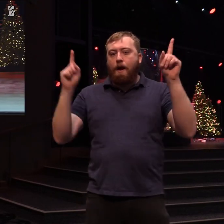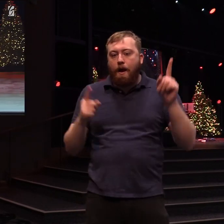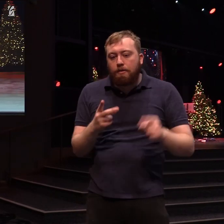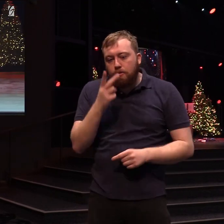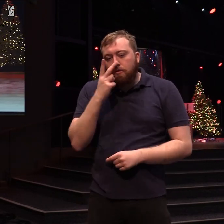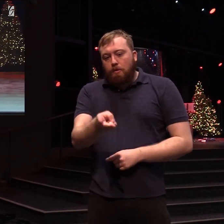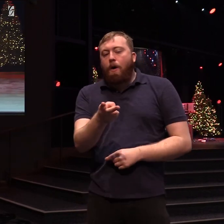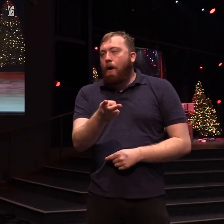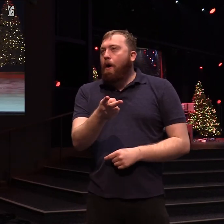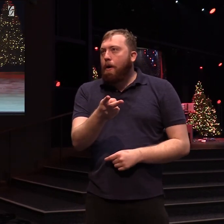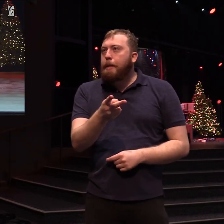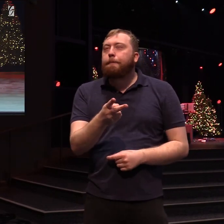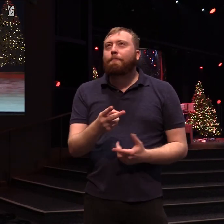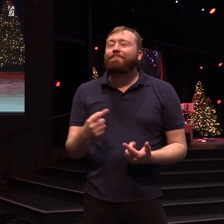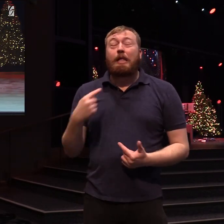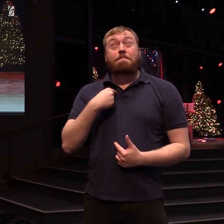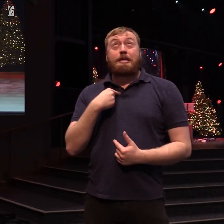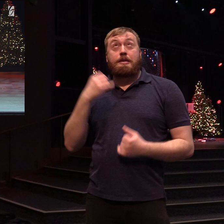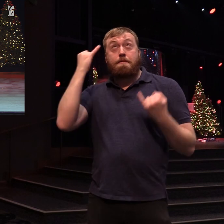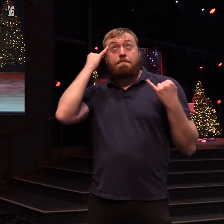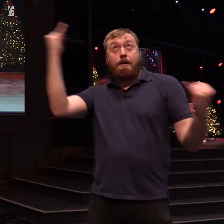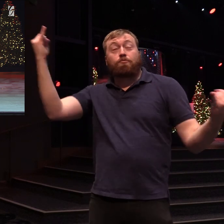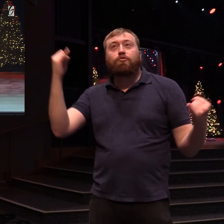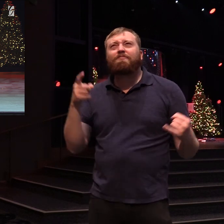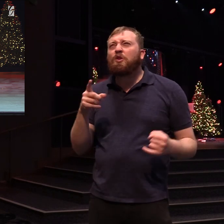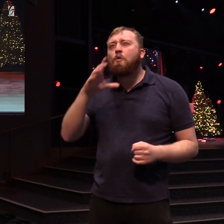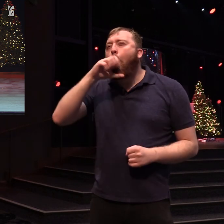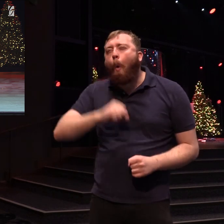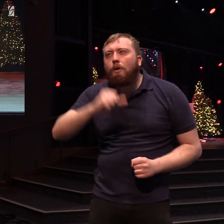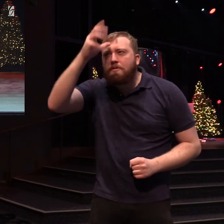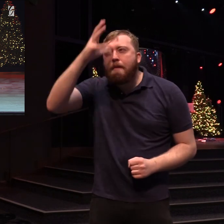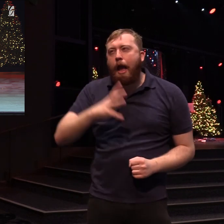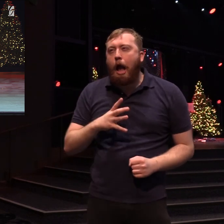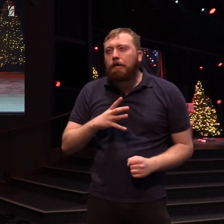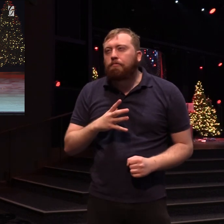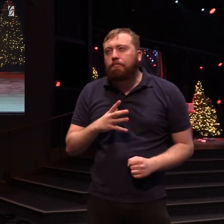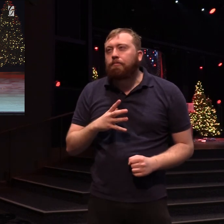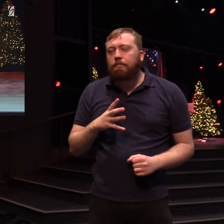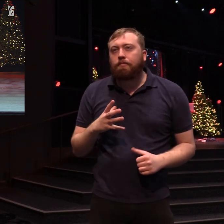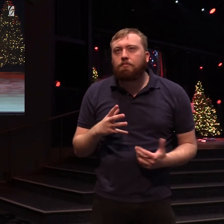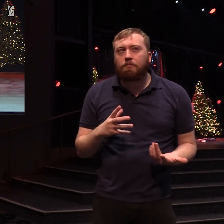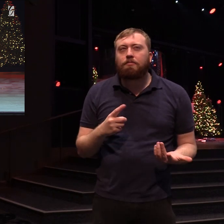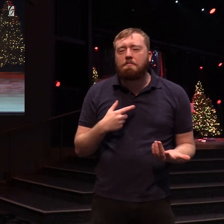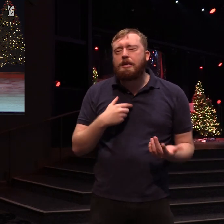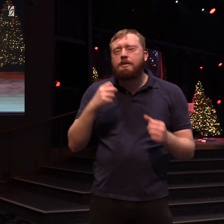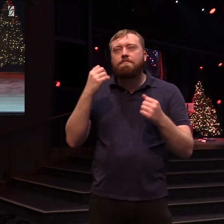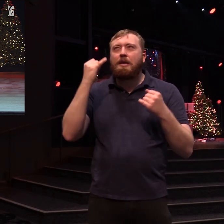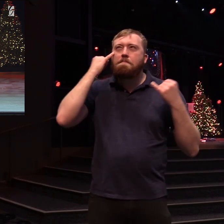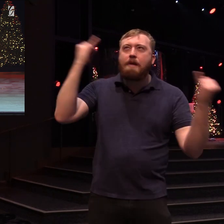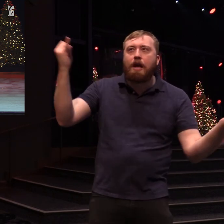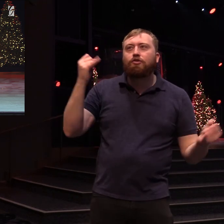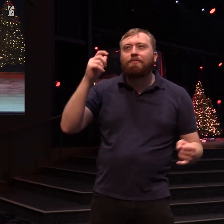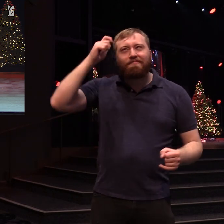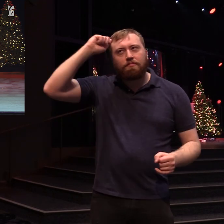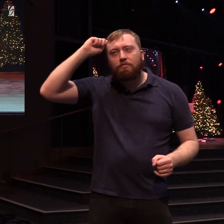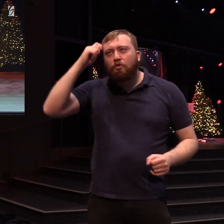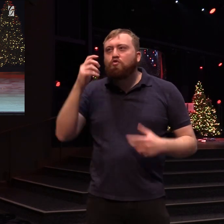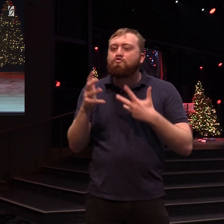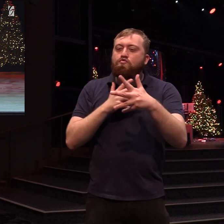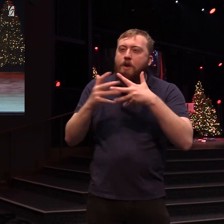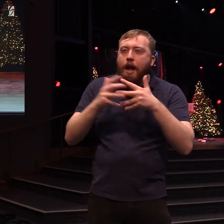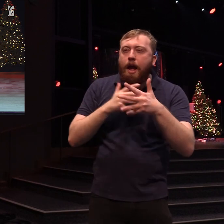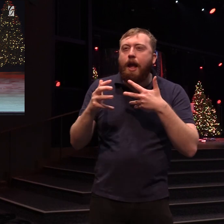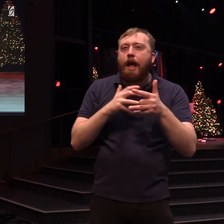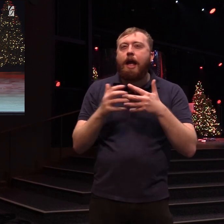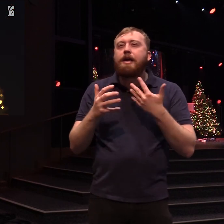Simeon, at least in my imagination, was an old man at this point. I see silver hair. I see etched